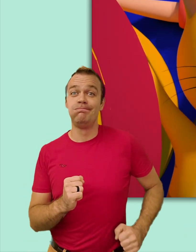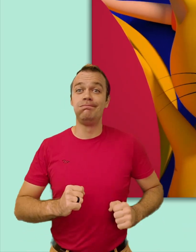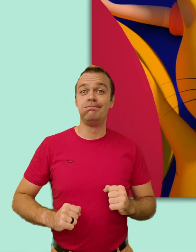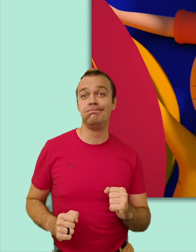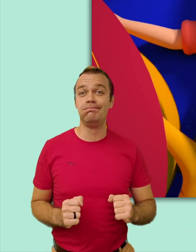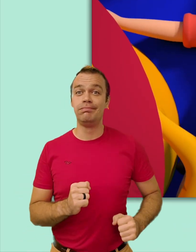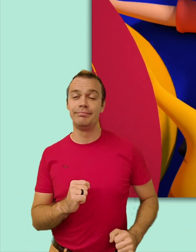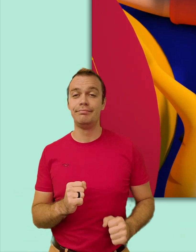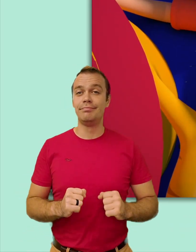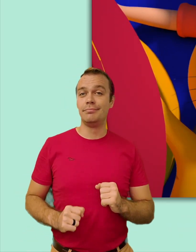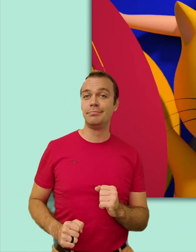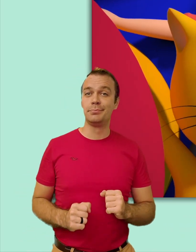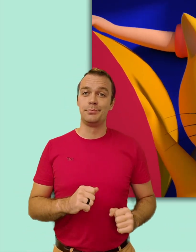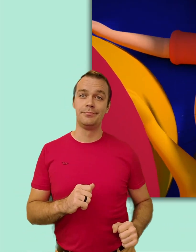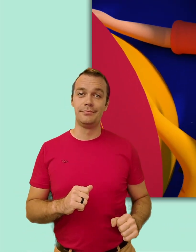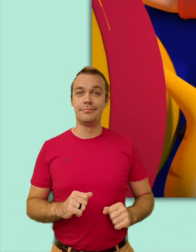hi-ho.